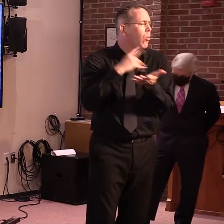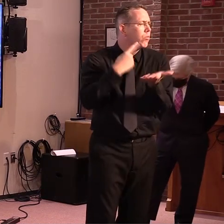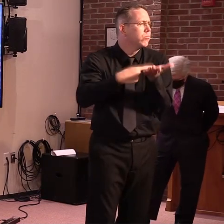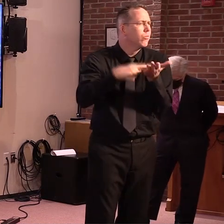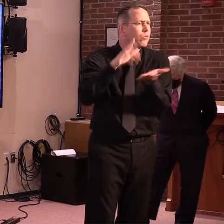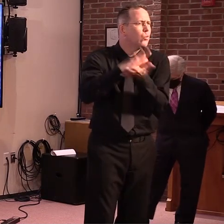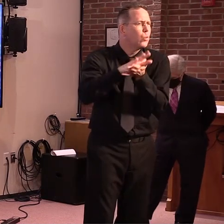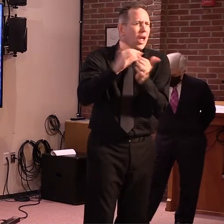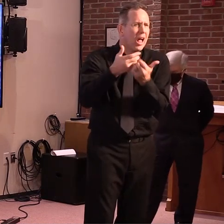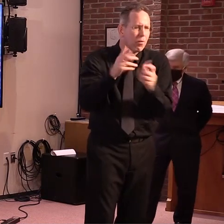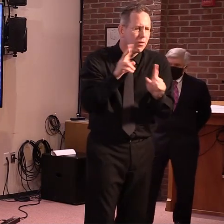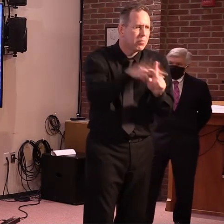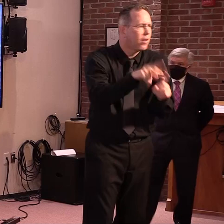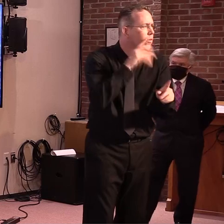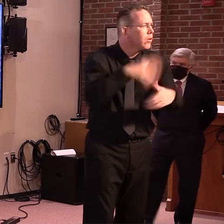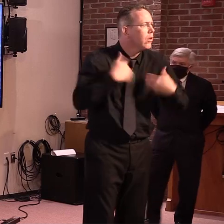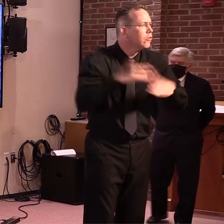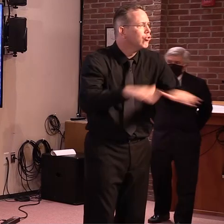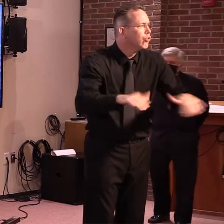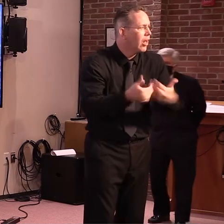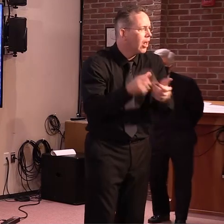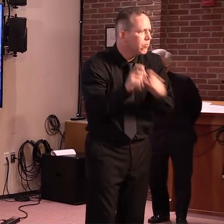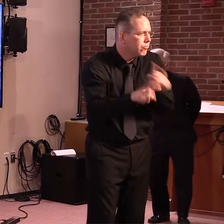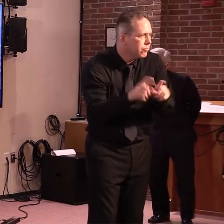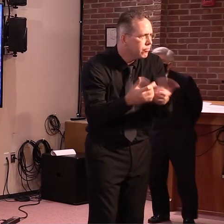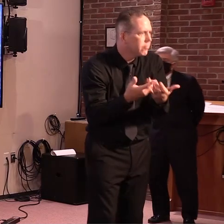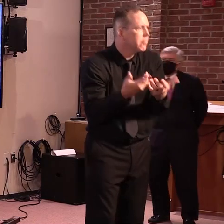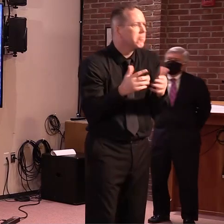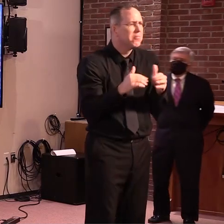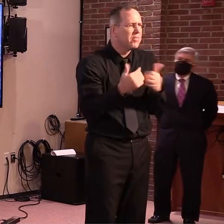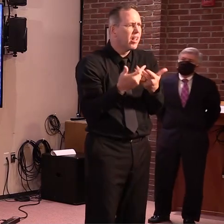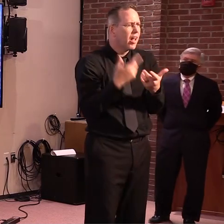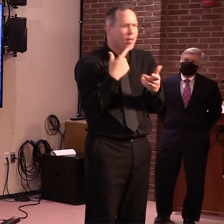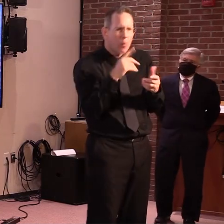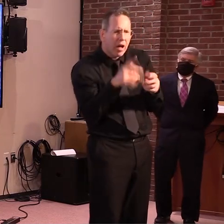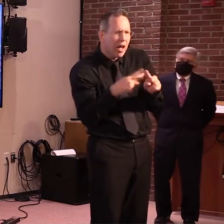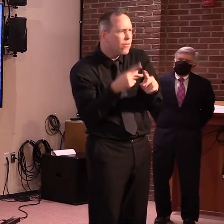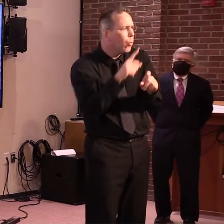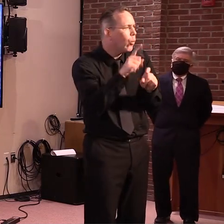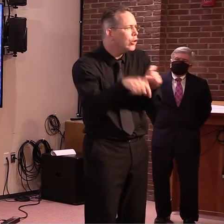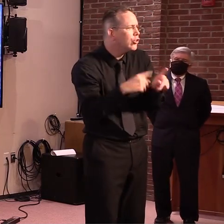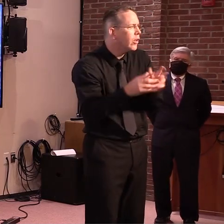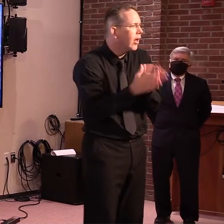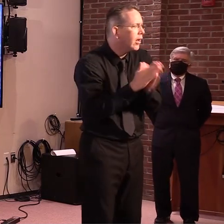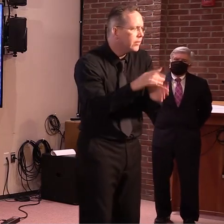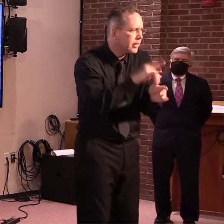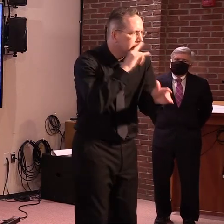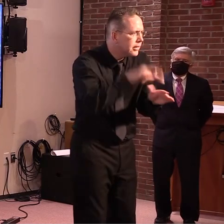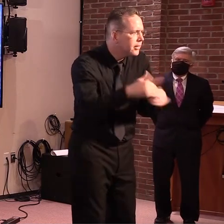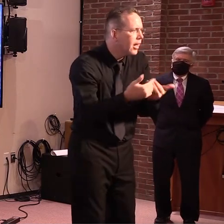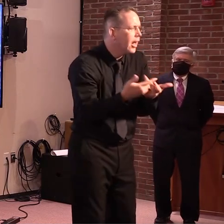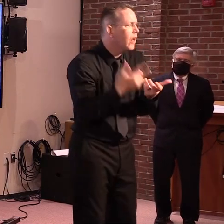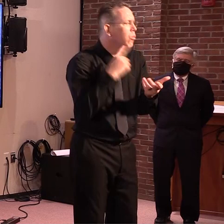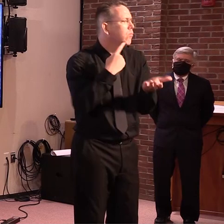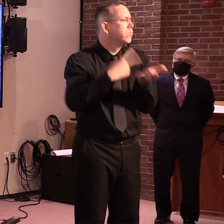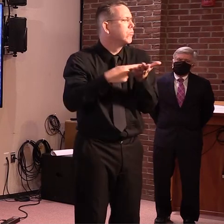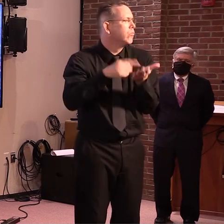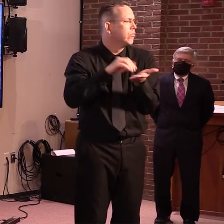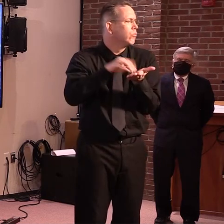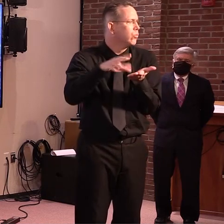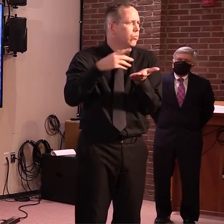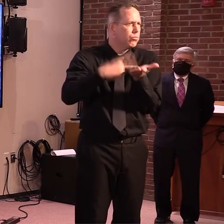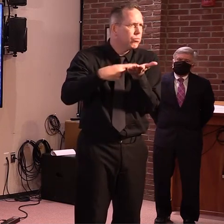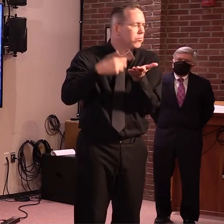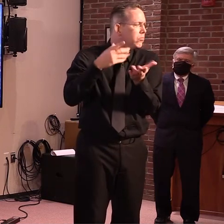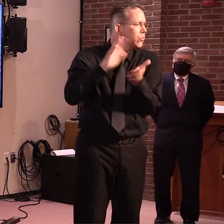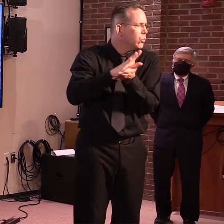additional specificity on that, we would issue additional guidance to address the issue. Okay. The second question, you said that you were going to